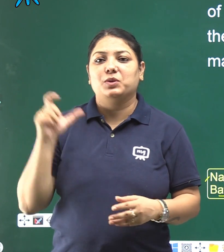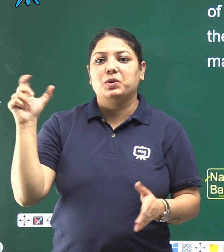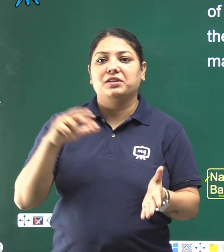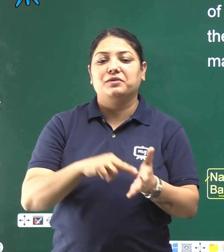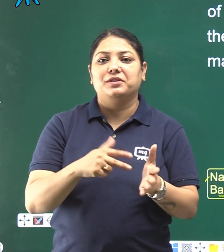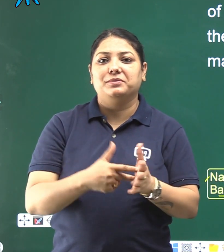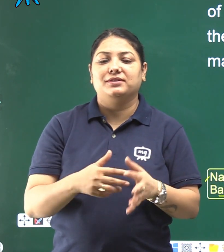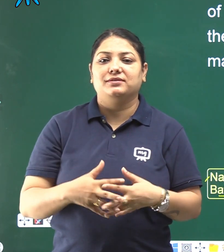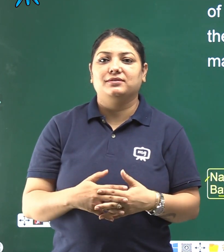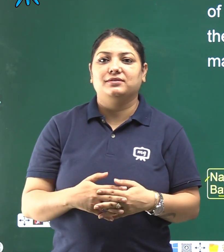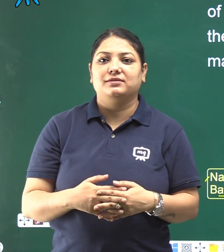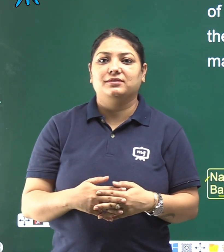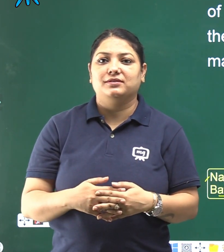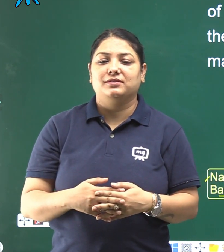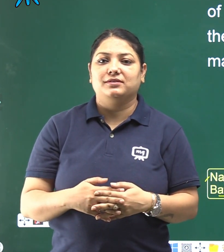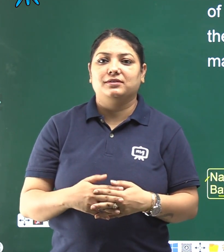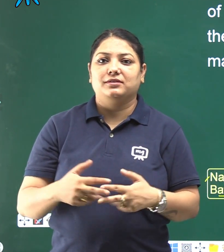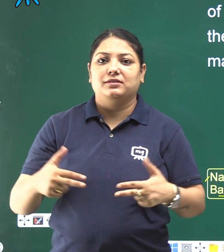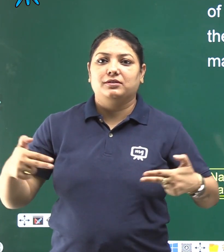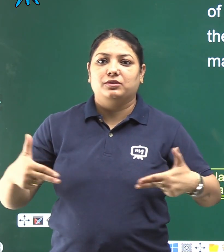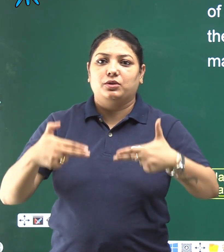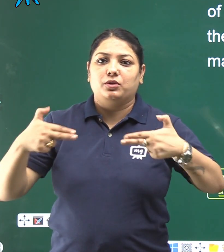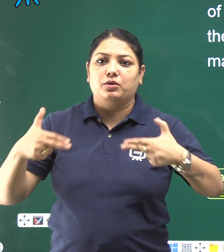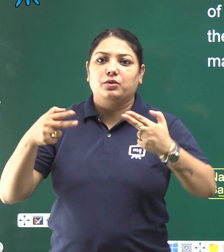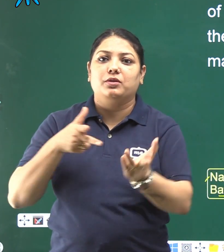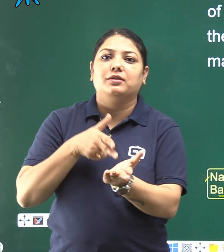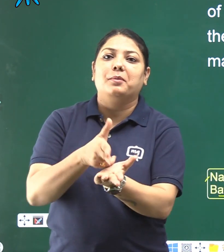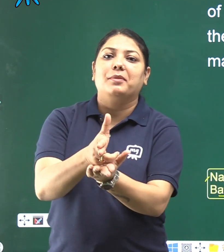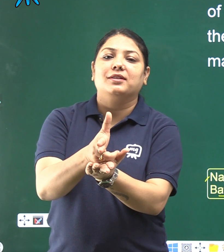Battlefield means yuddh ka maidan.